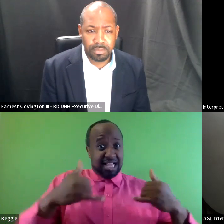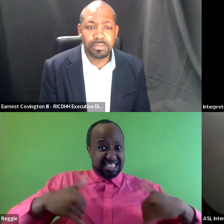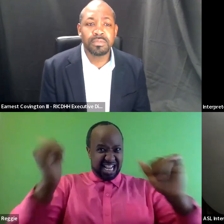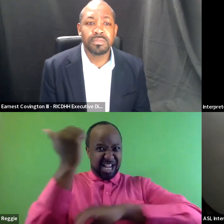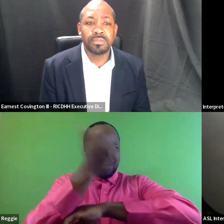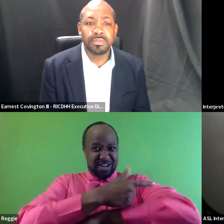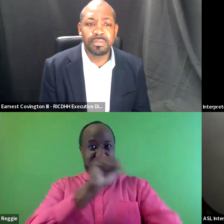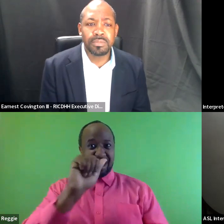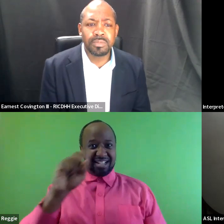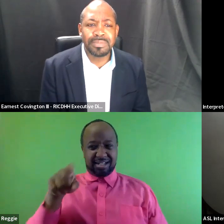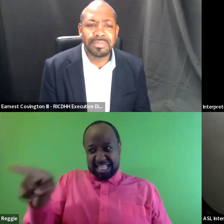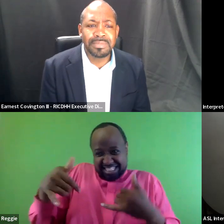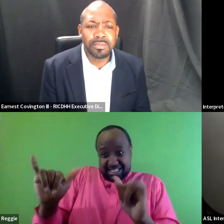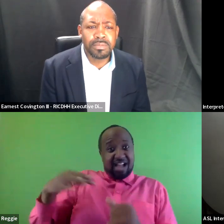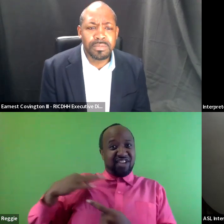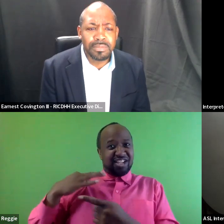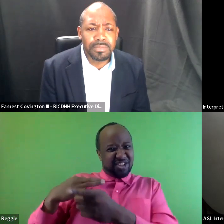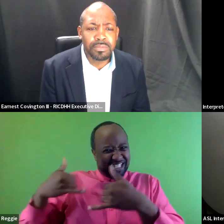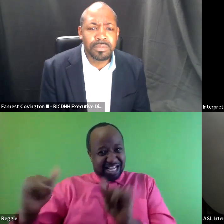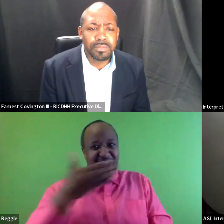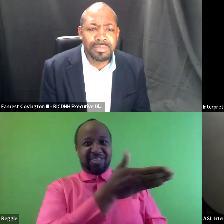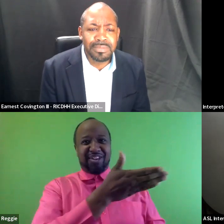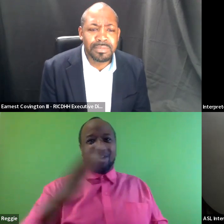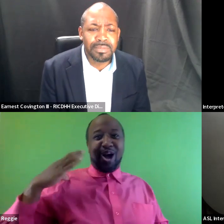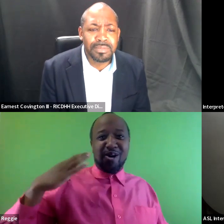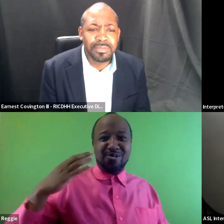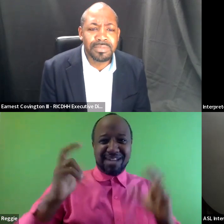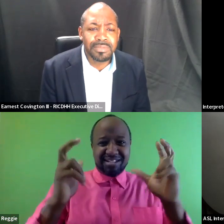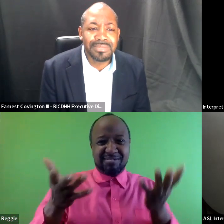to come and support us in this thing that they were doing.